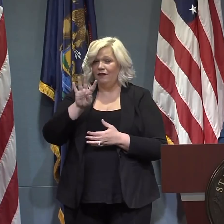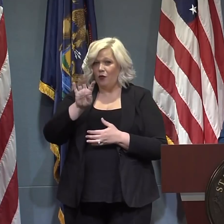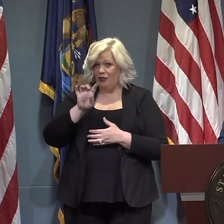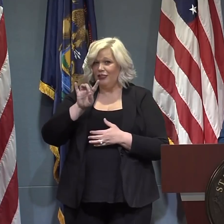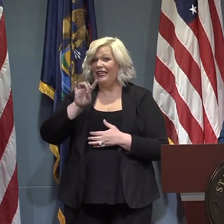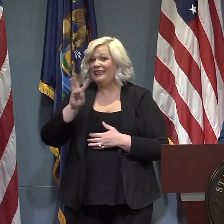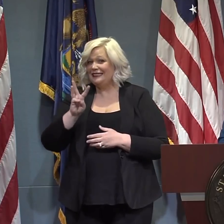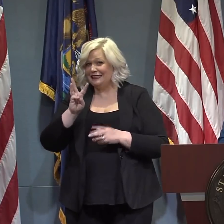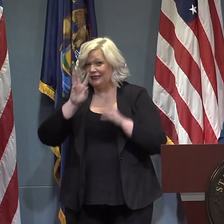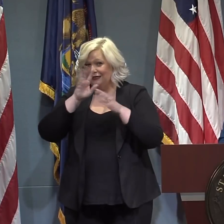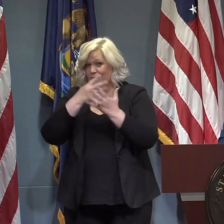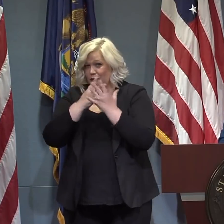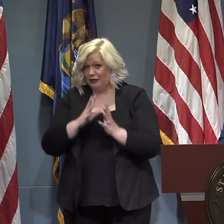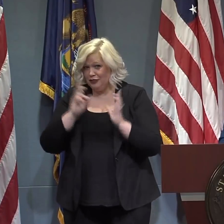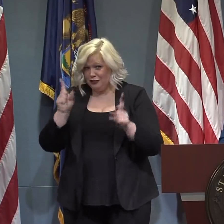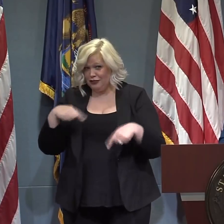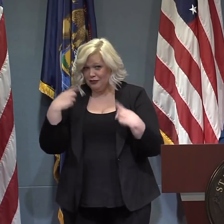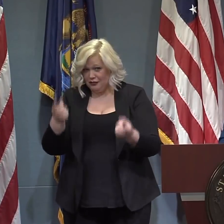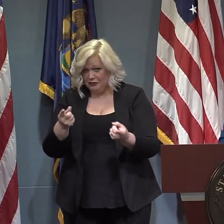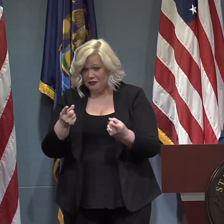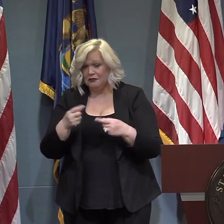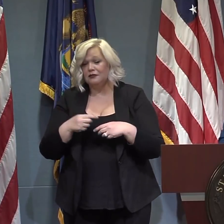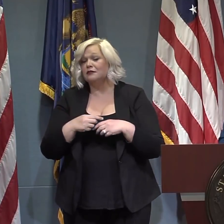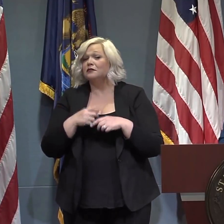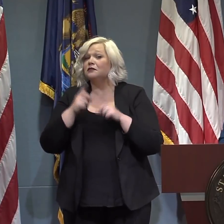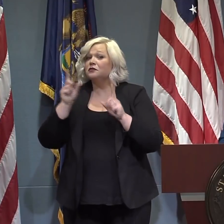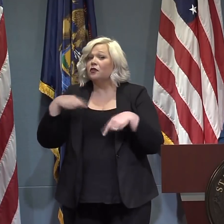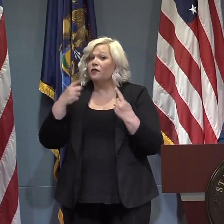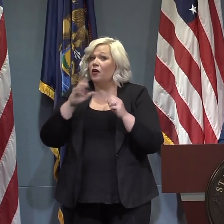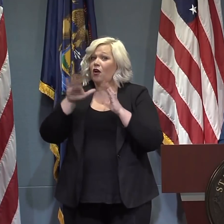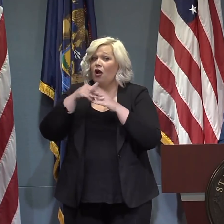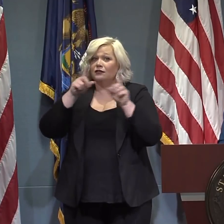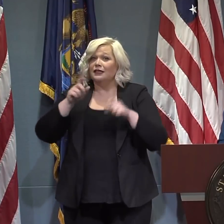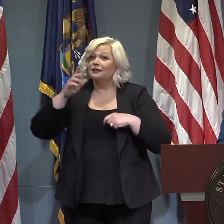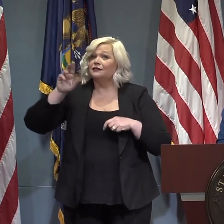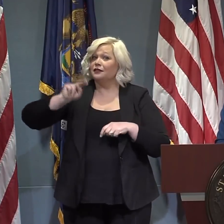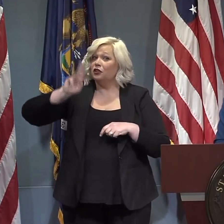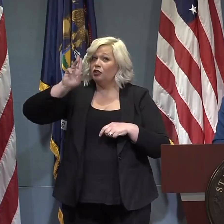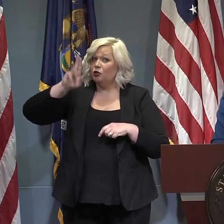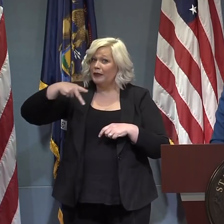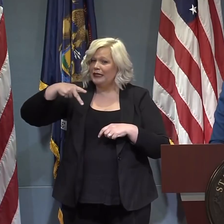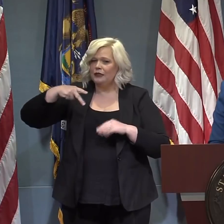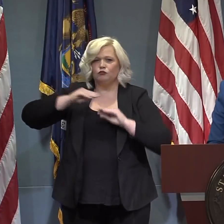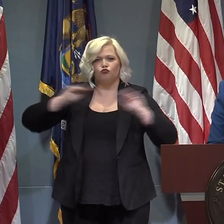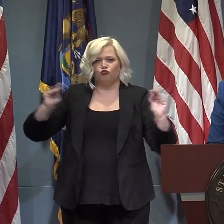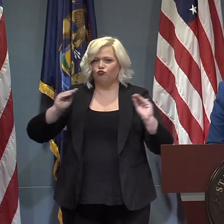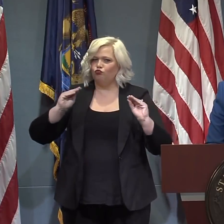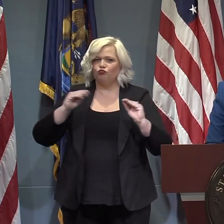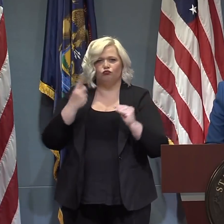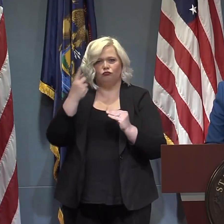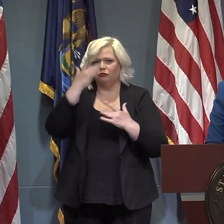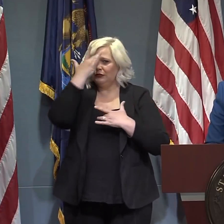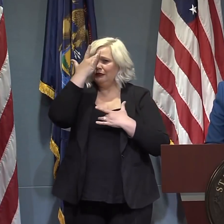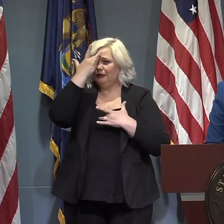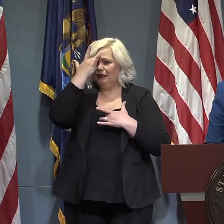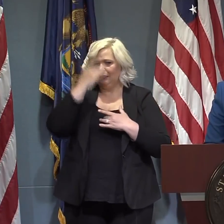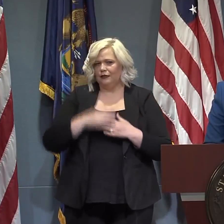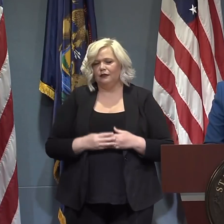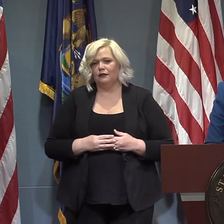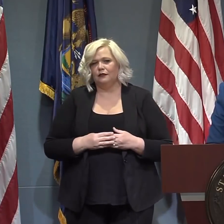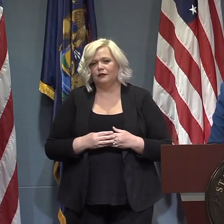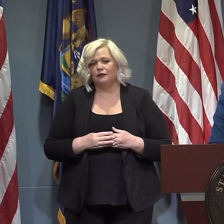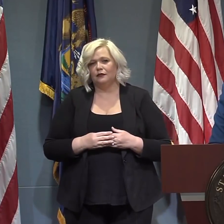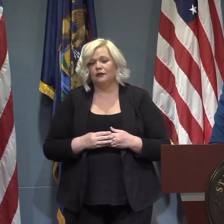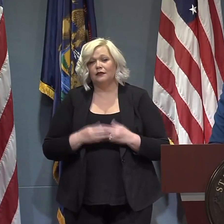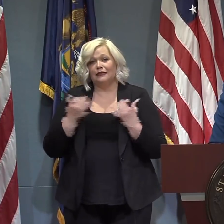half of the results so far, and every test has come back negative. Today, as we speak, they are assisting us with testing